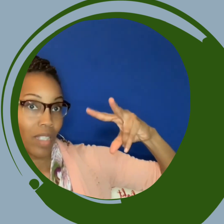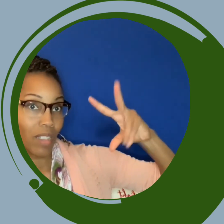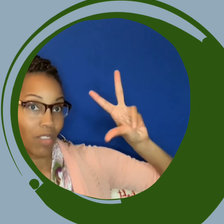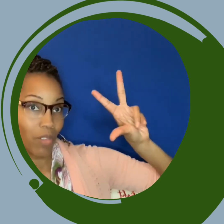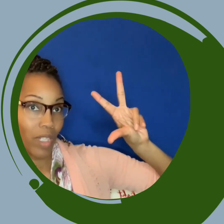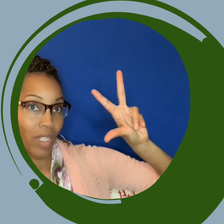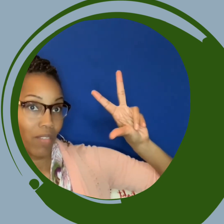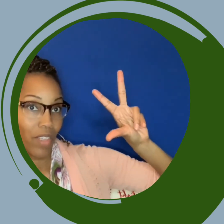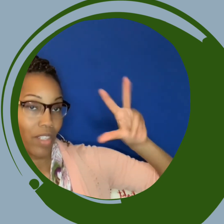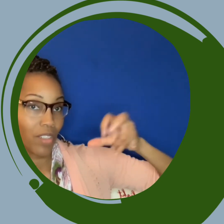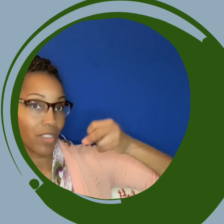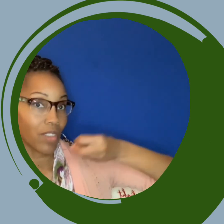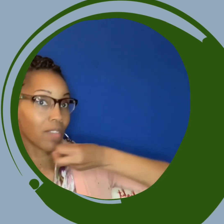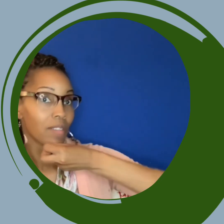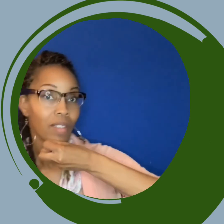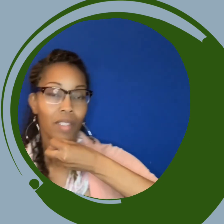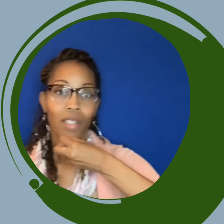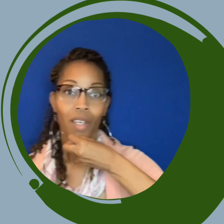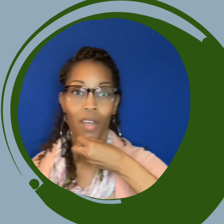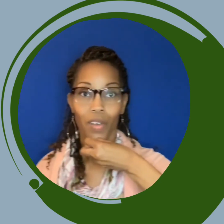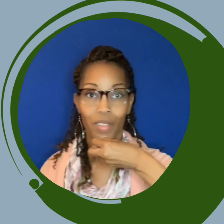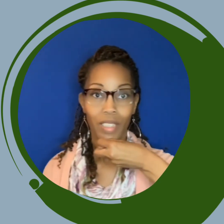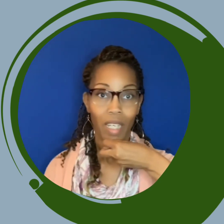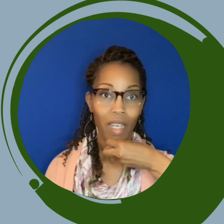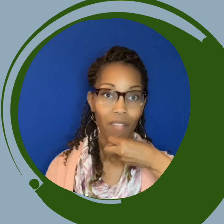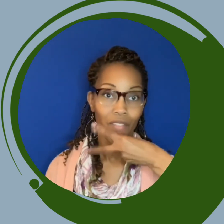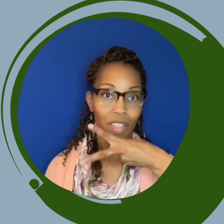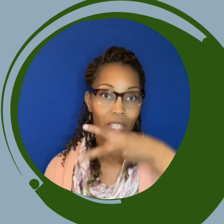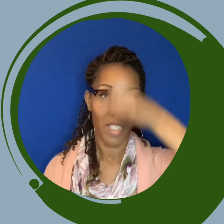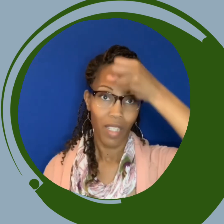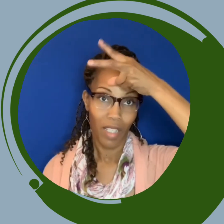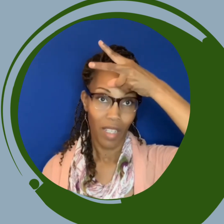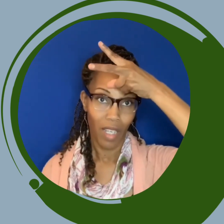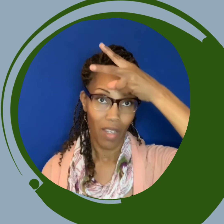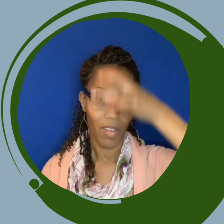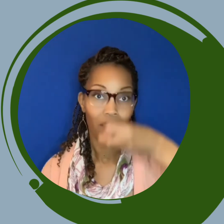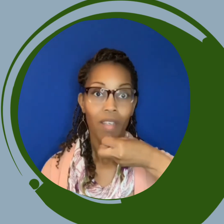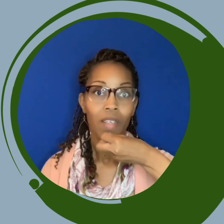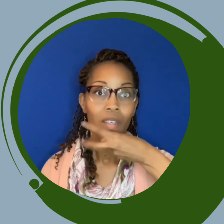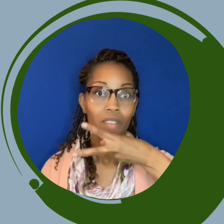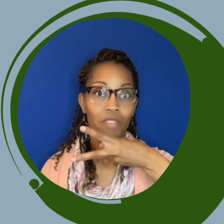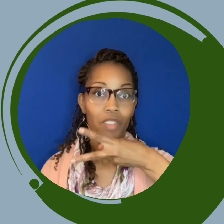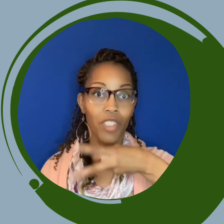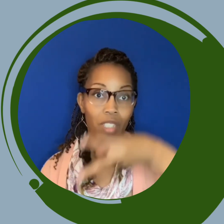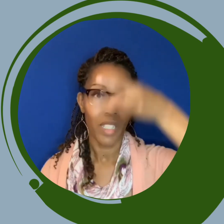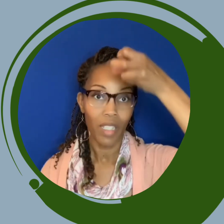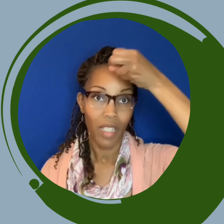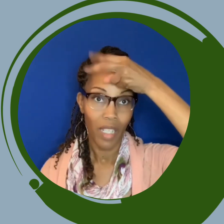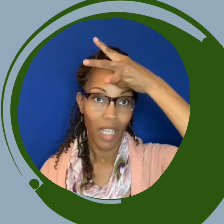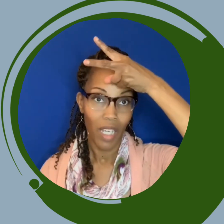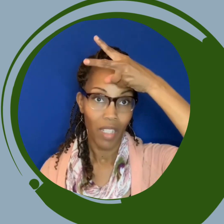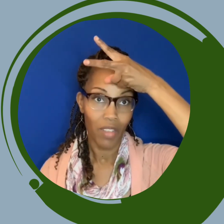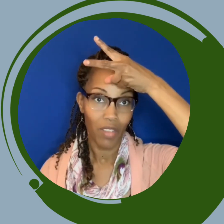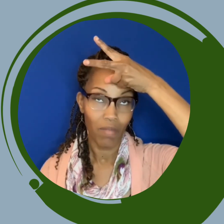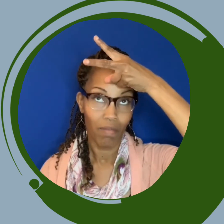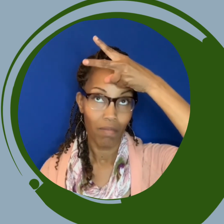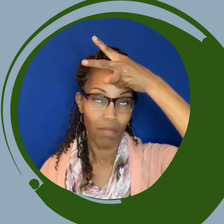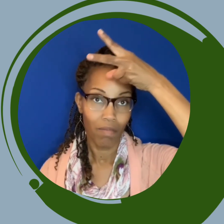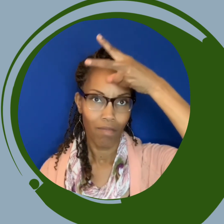Take the three fingers. On the side, flick. On the chin and your